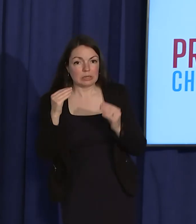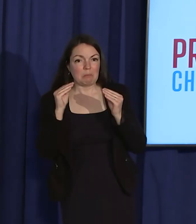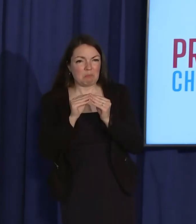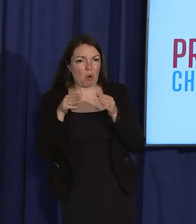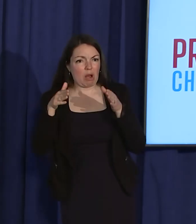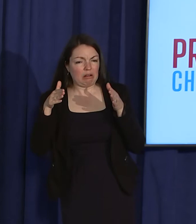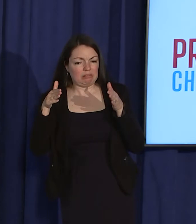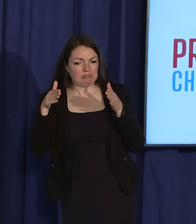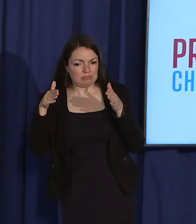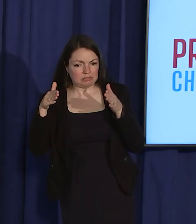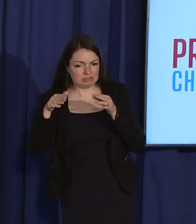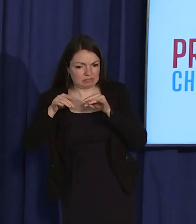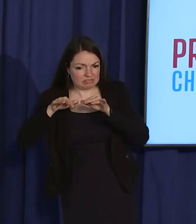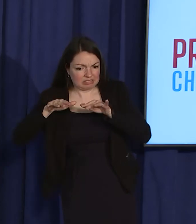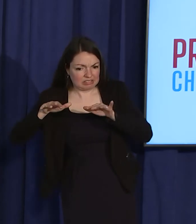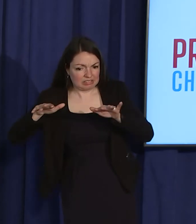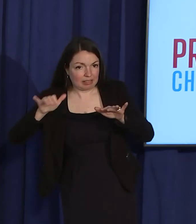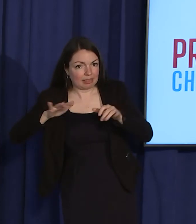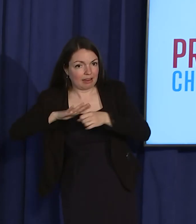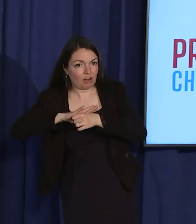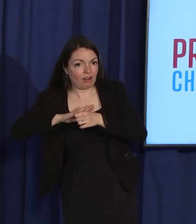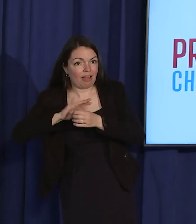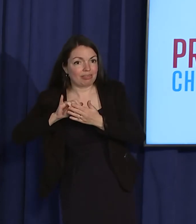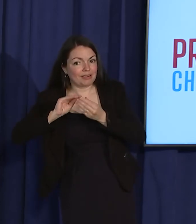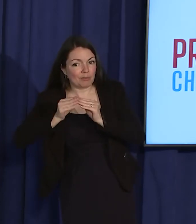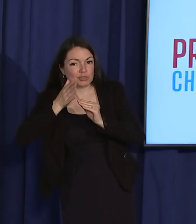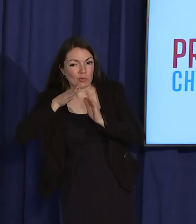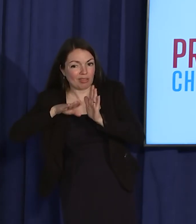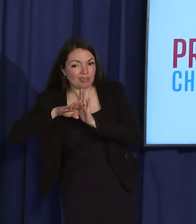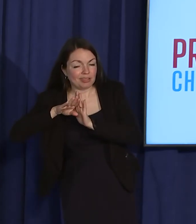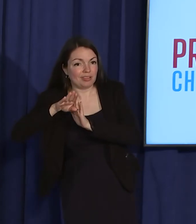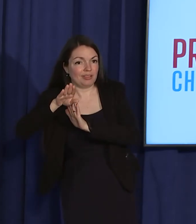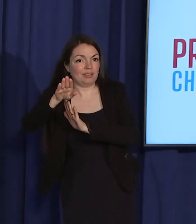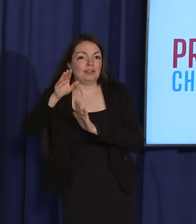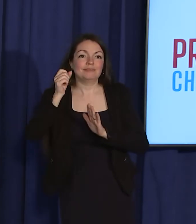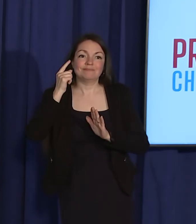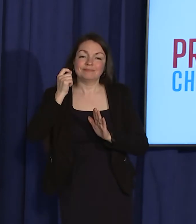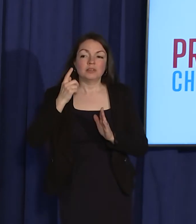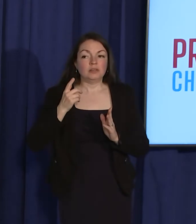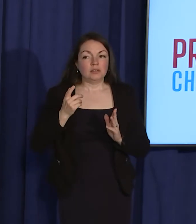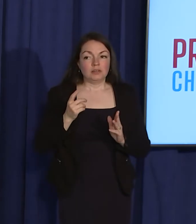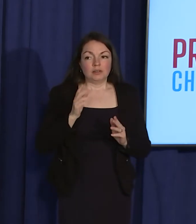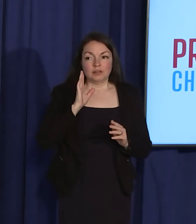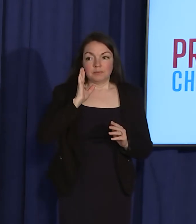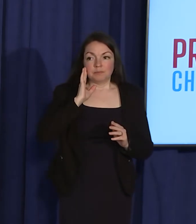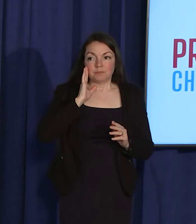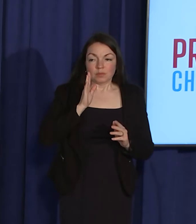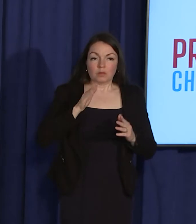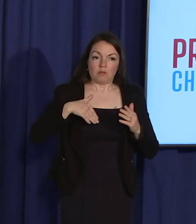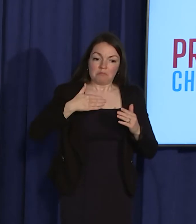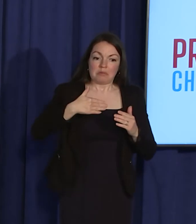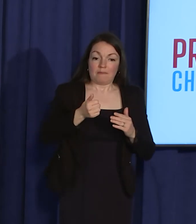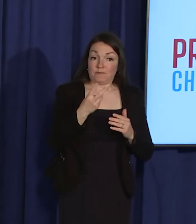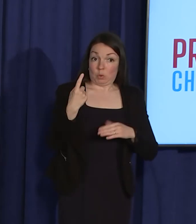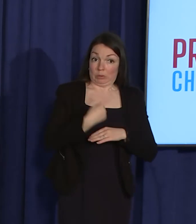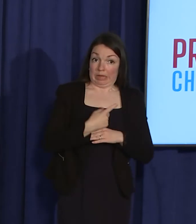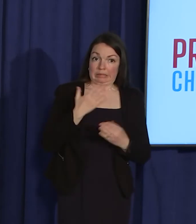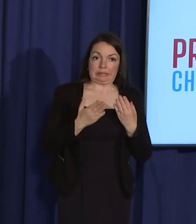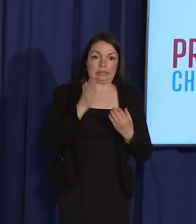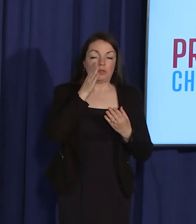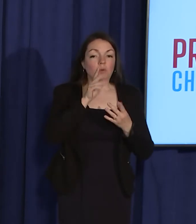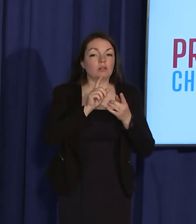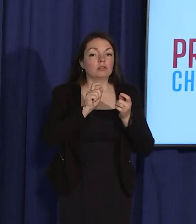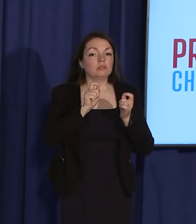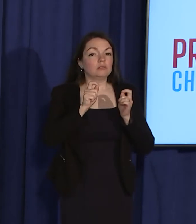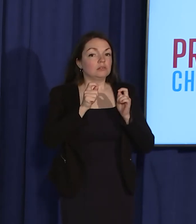those areas, and in fact, it goes up. And so, we will be, I expect, sort of over just the next few days, be turning that dial